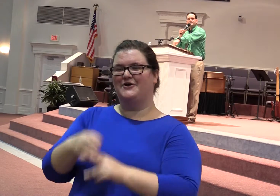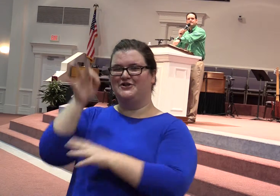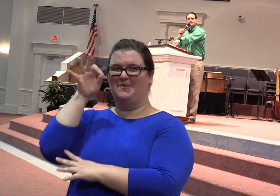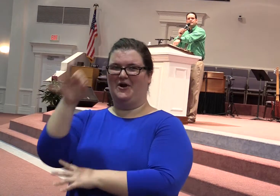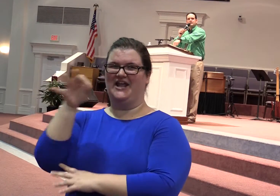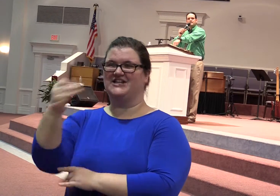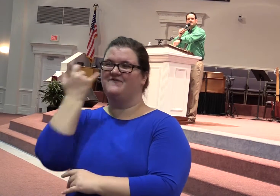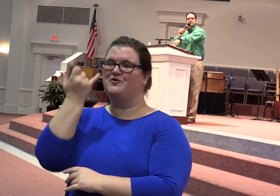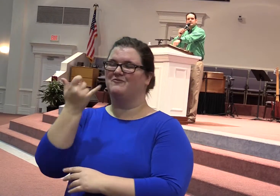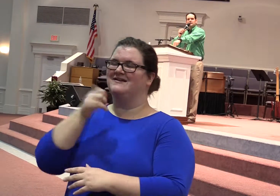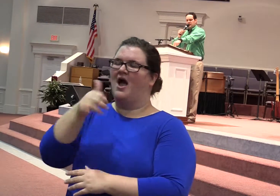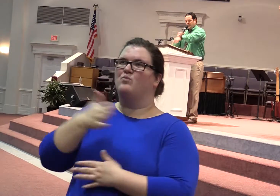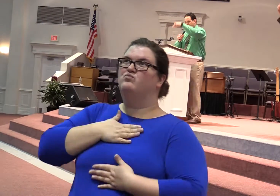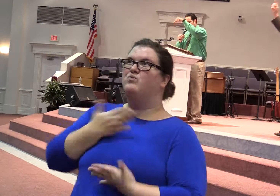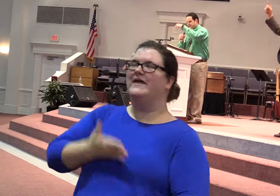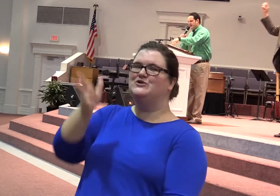Amen.